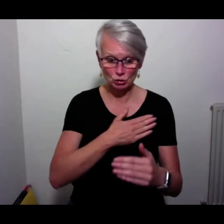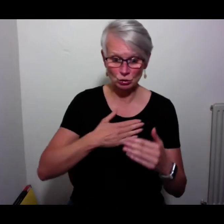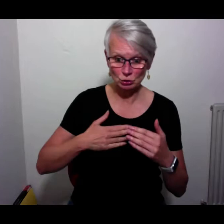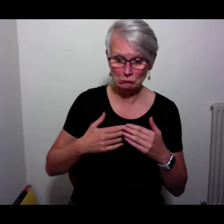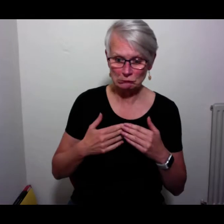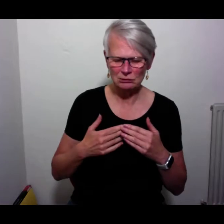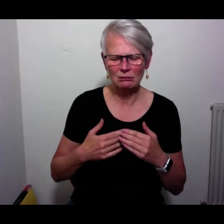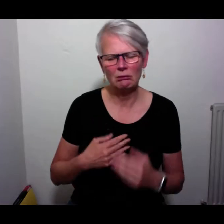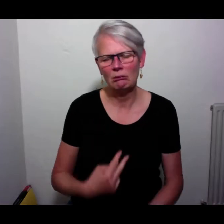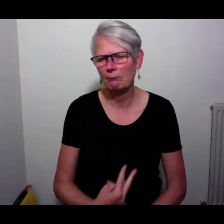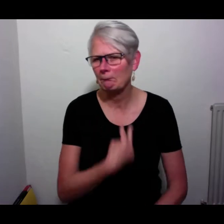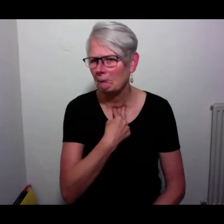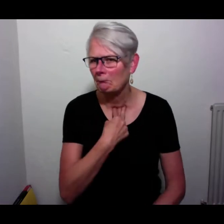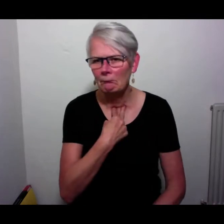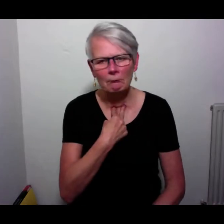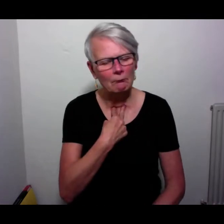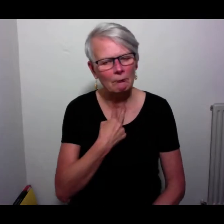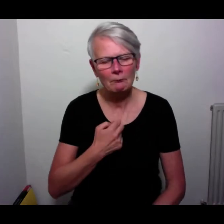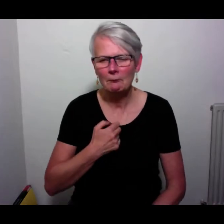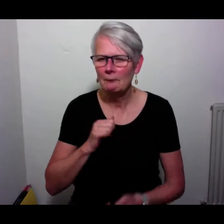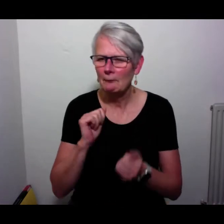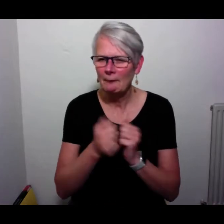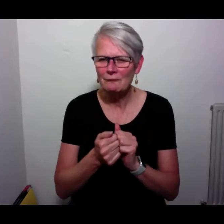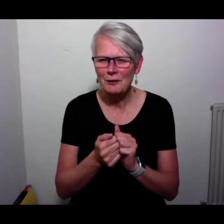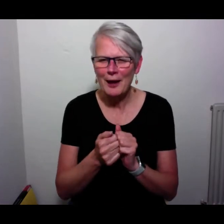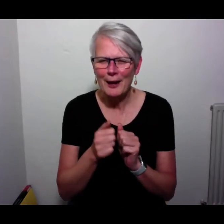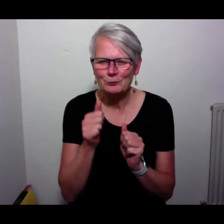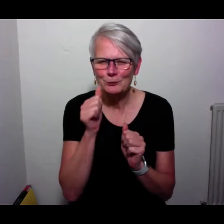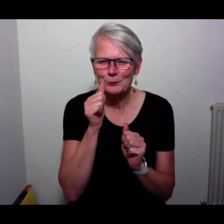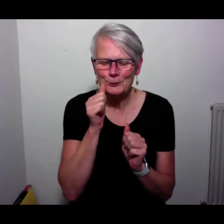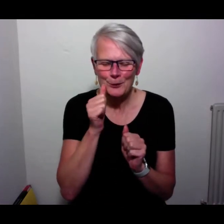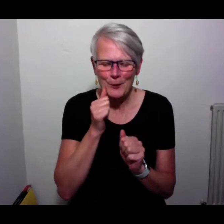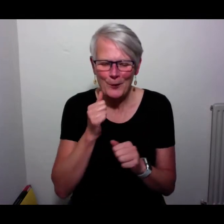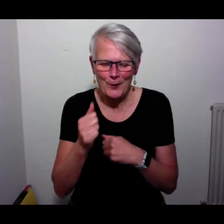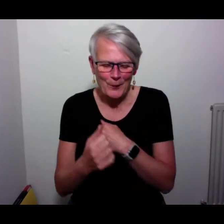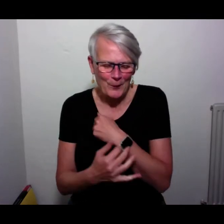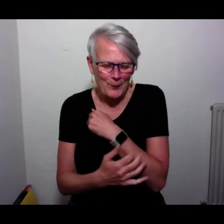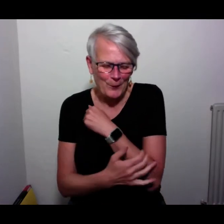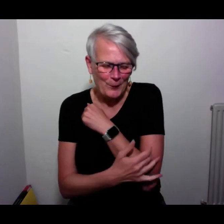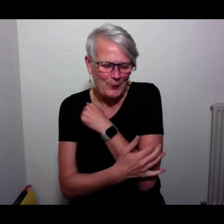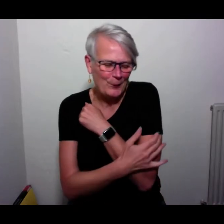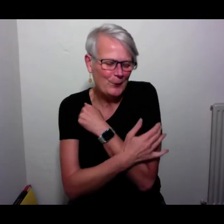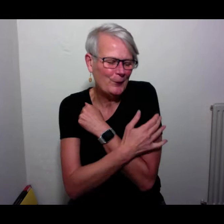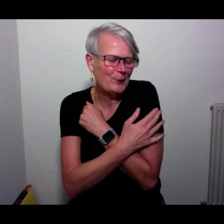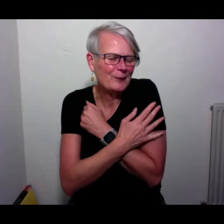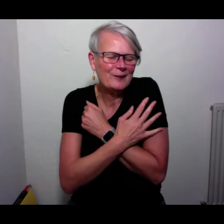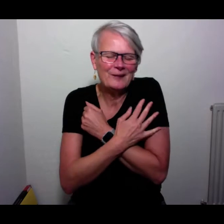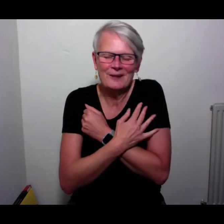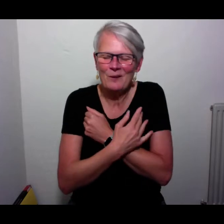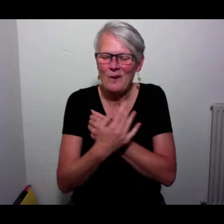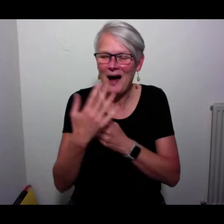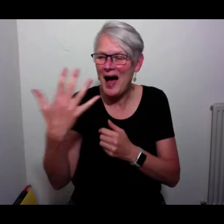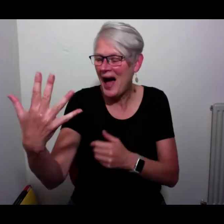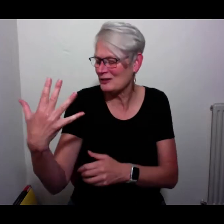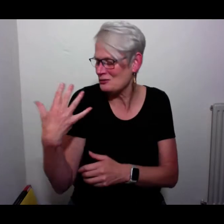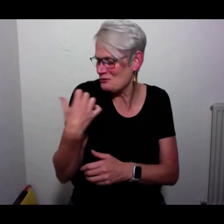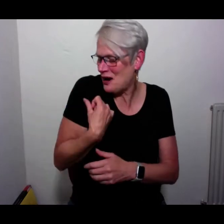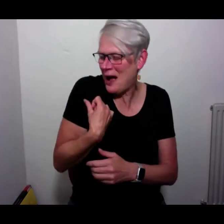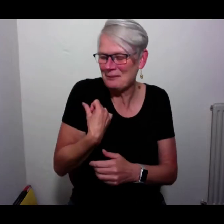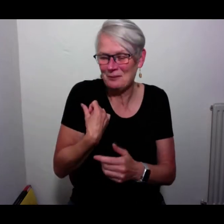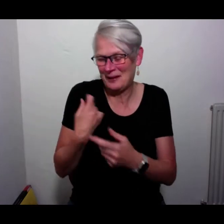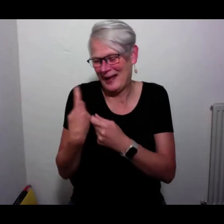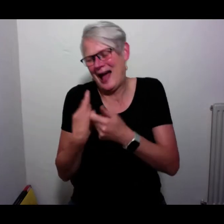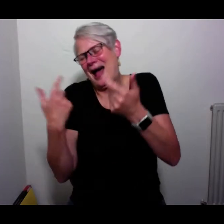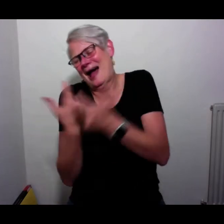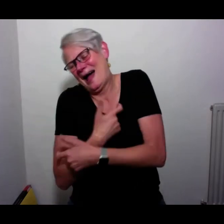I miss me friends. I miss the whisper of you on my skin. A hand grabbing me as we